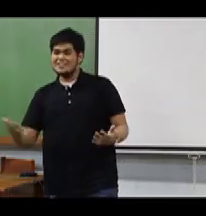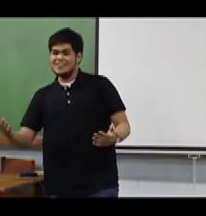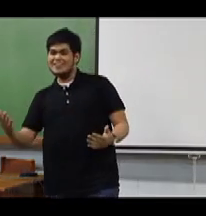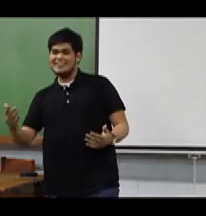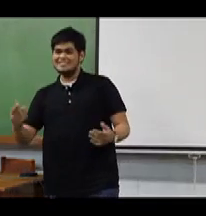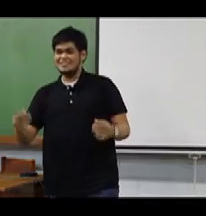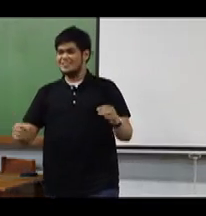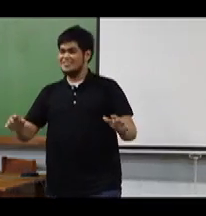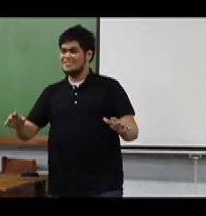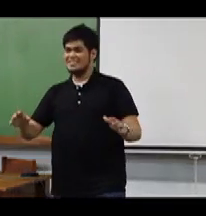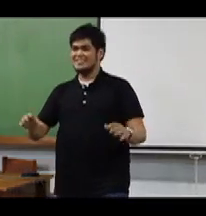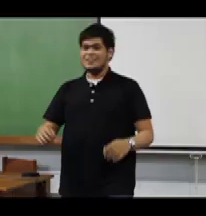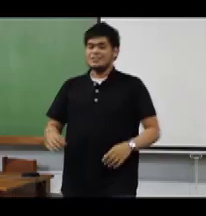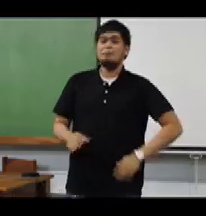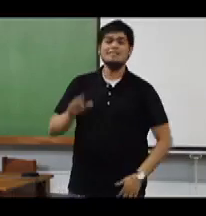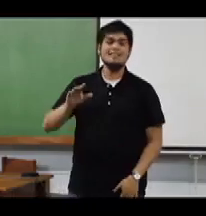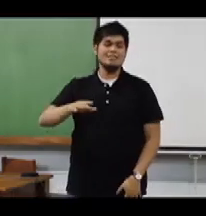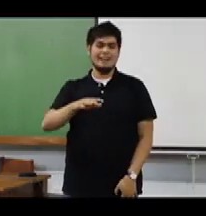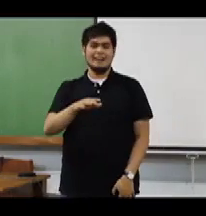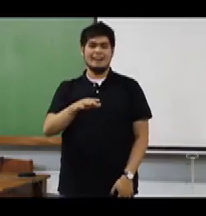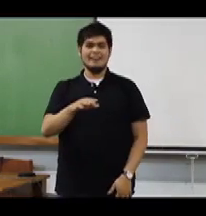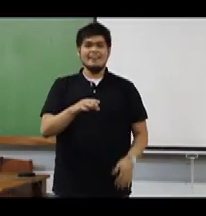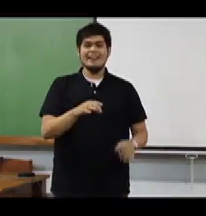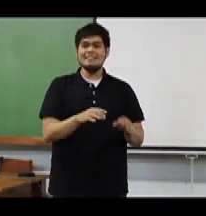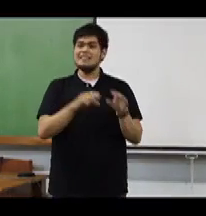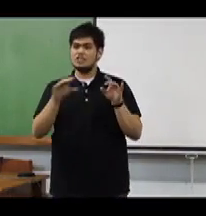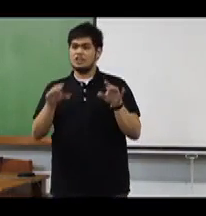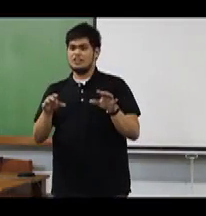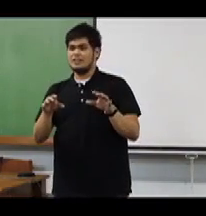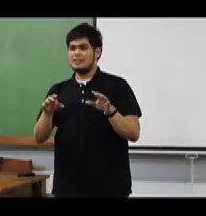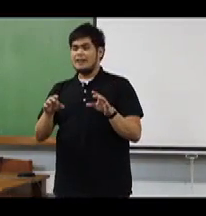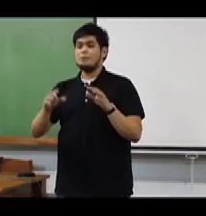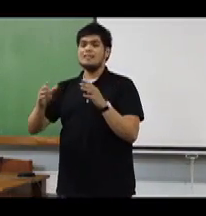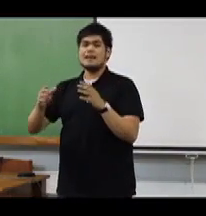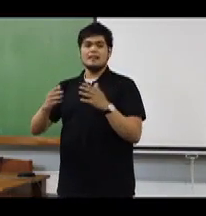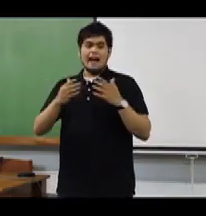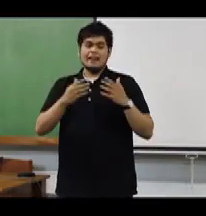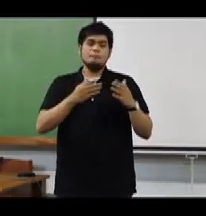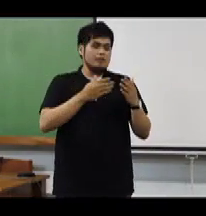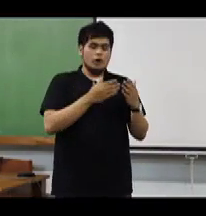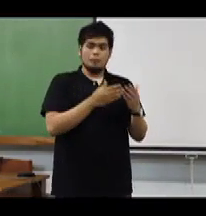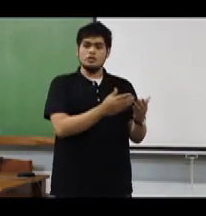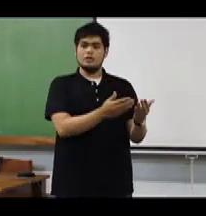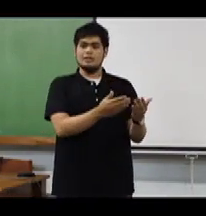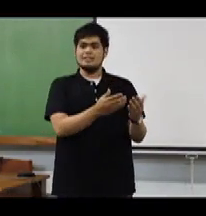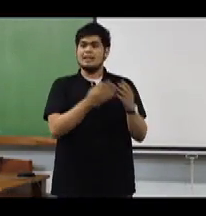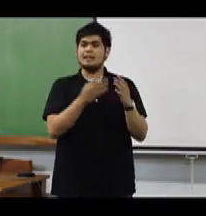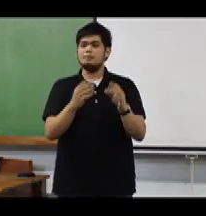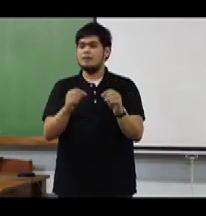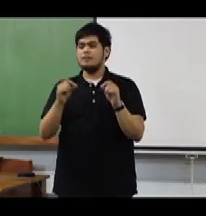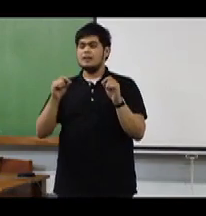HR is. So yun yun. It's important din talaga. Kinatin each other. And with that, I can give opportunities. I can give